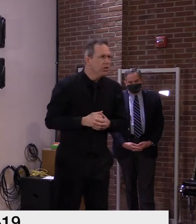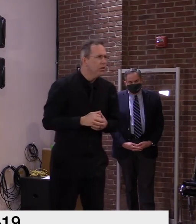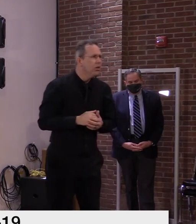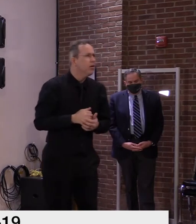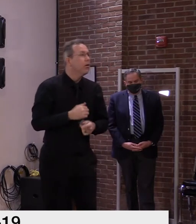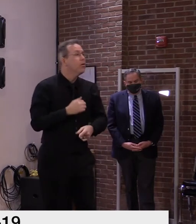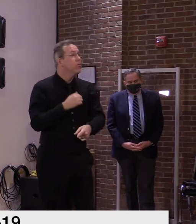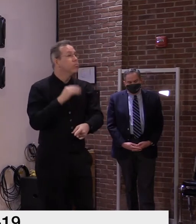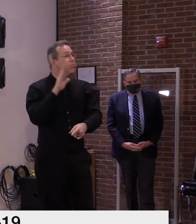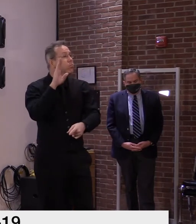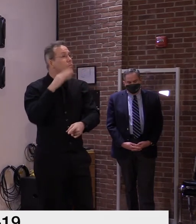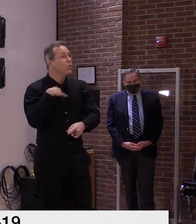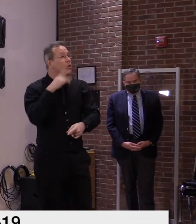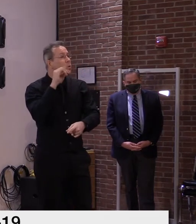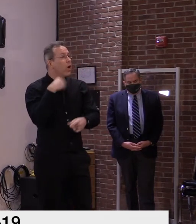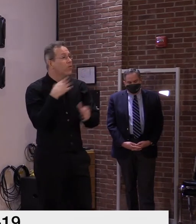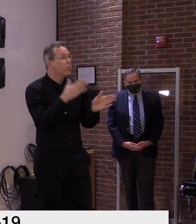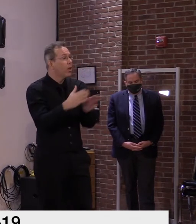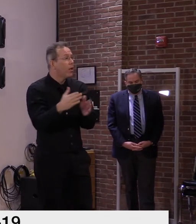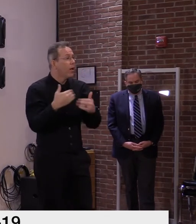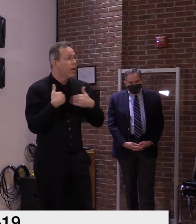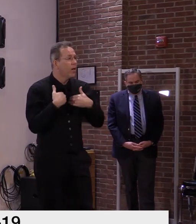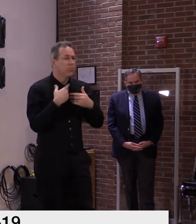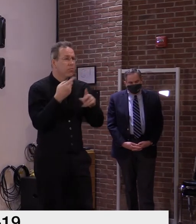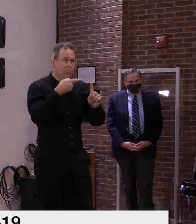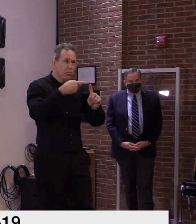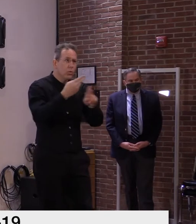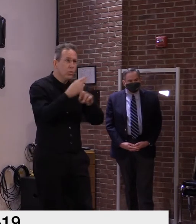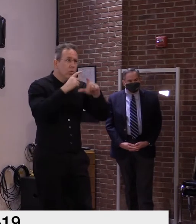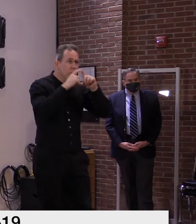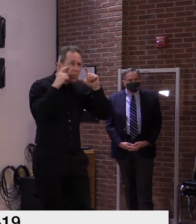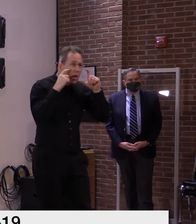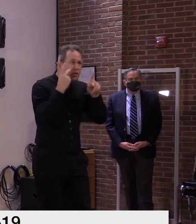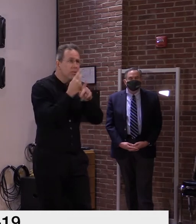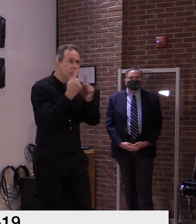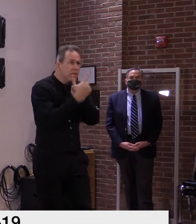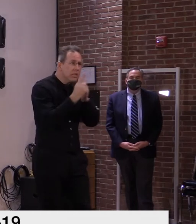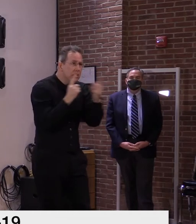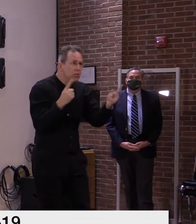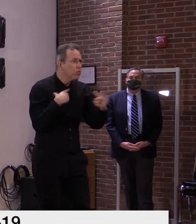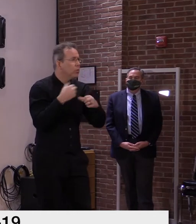is, an attempt to make social distancing as much as possible.